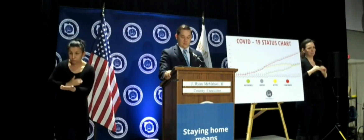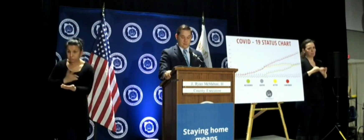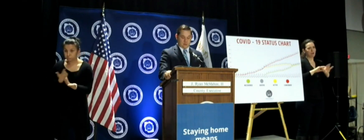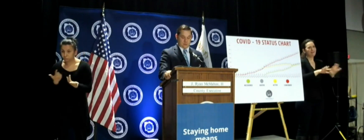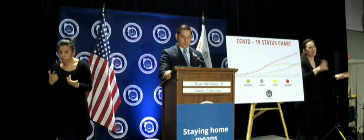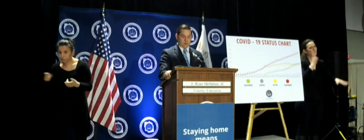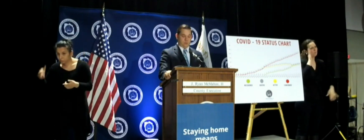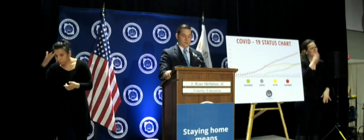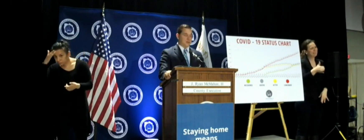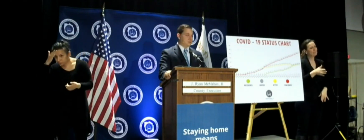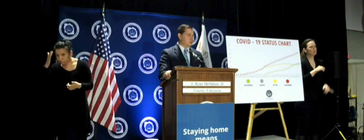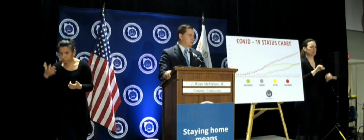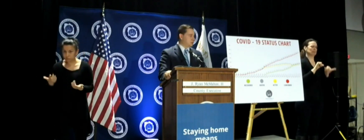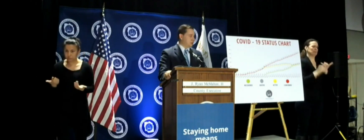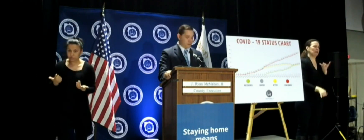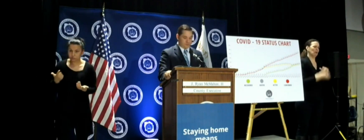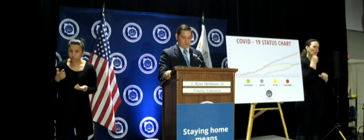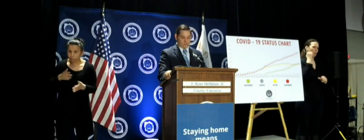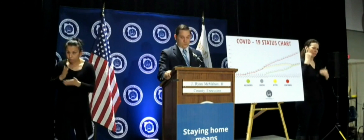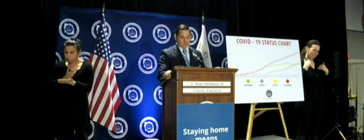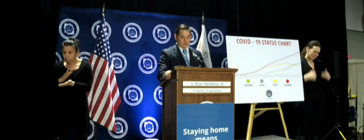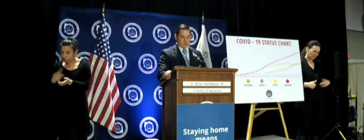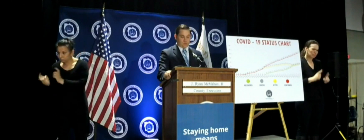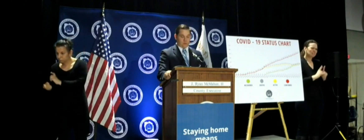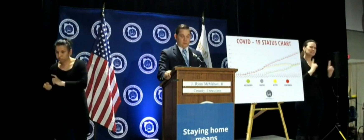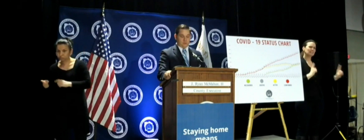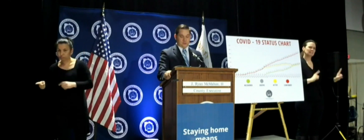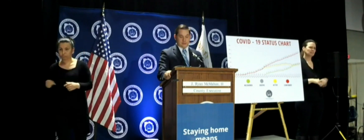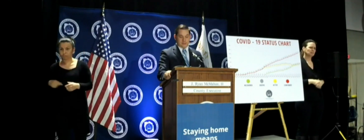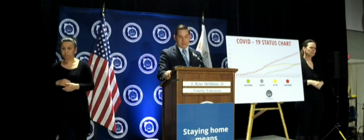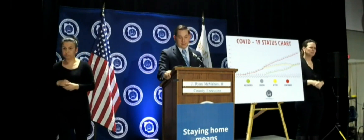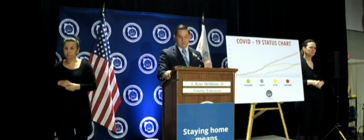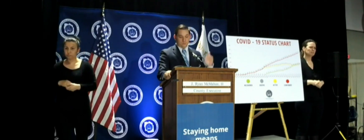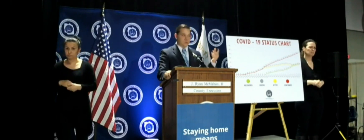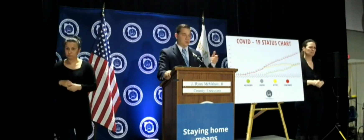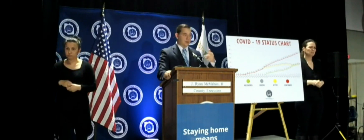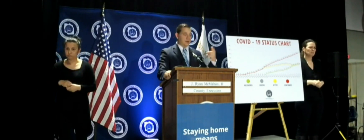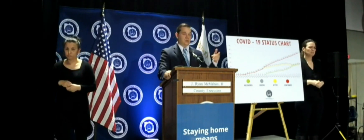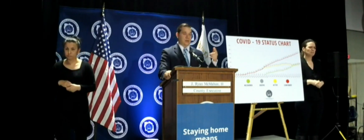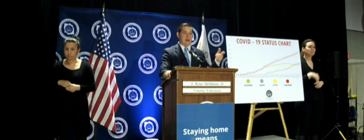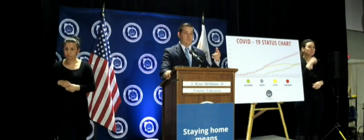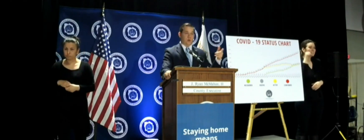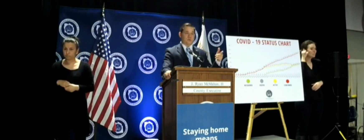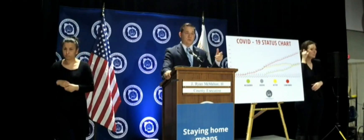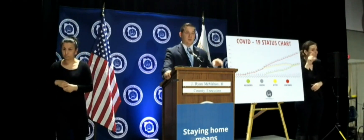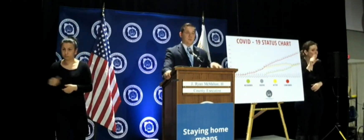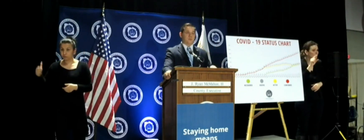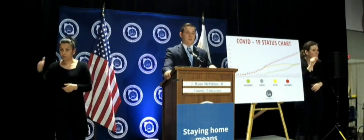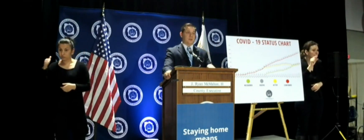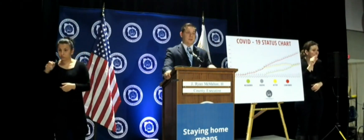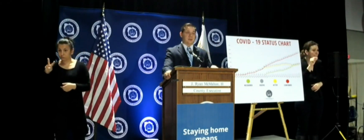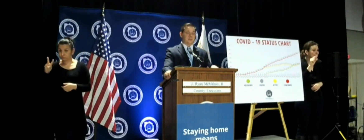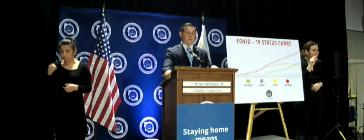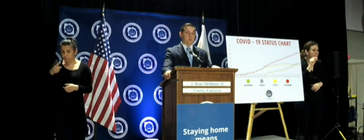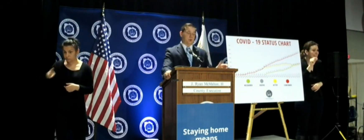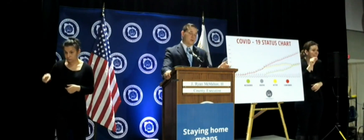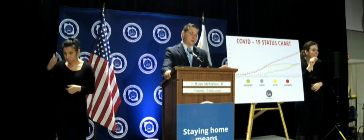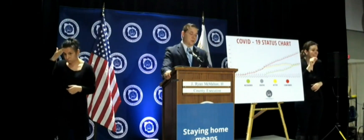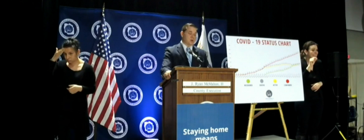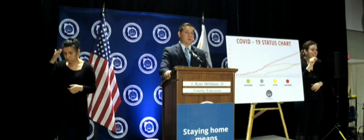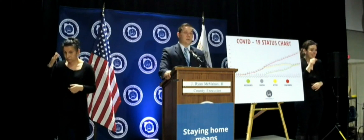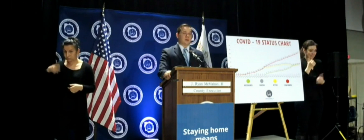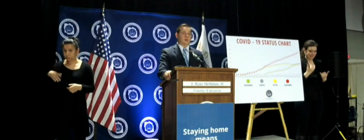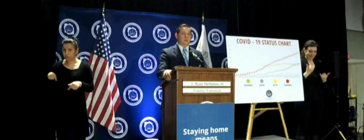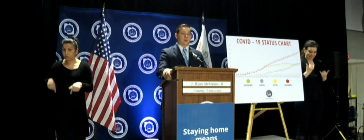had 20 plus cases yesterday. We have another 16 today. So they got to do that first before they can get me the report.